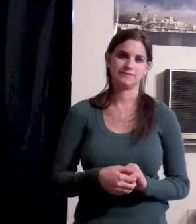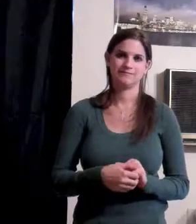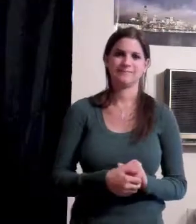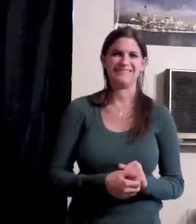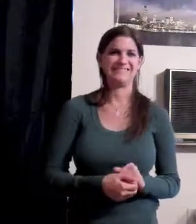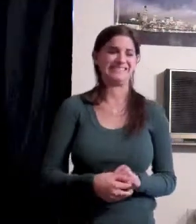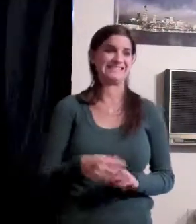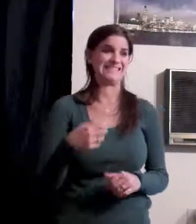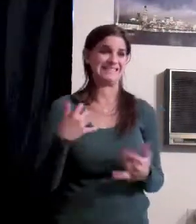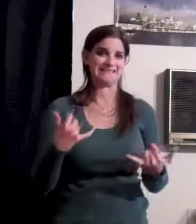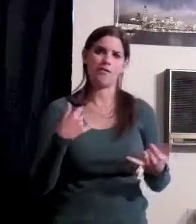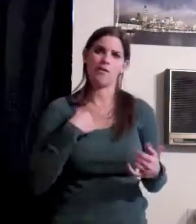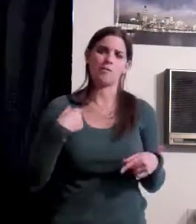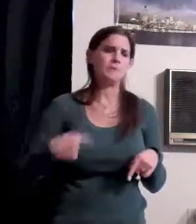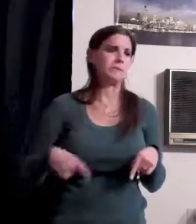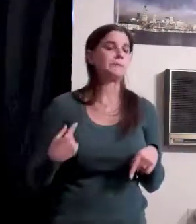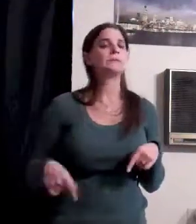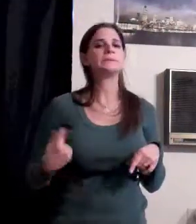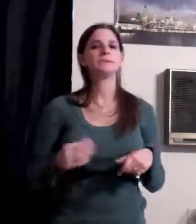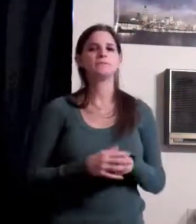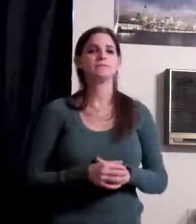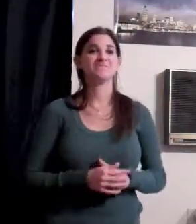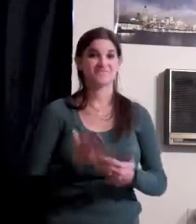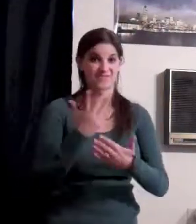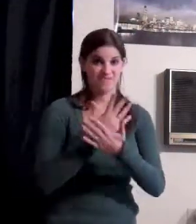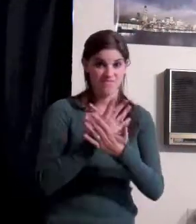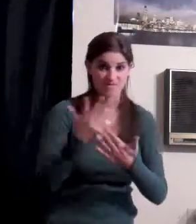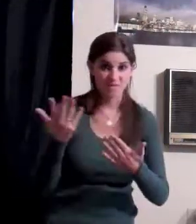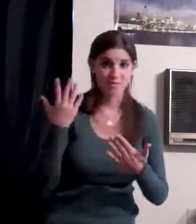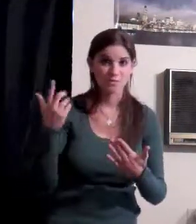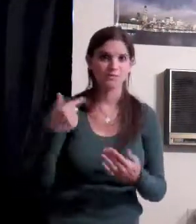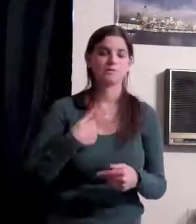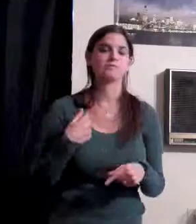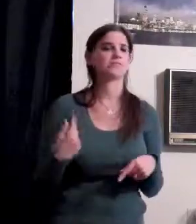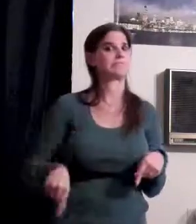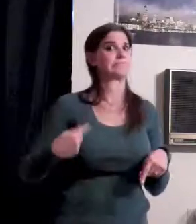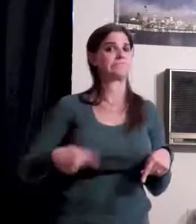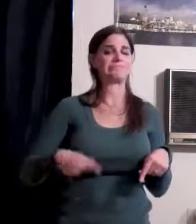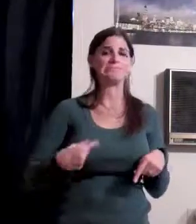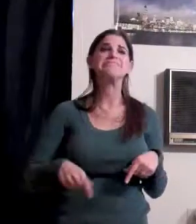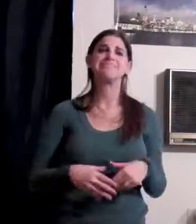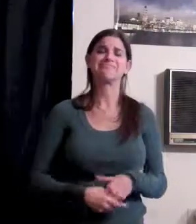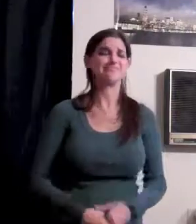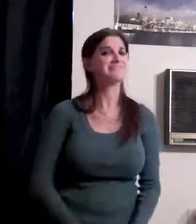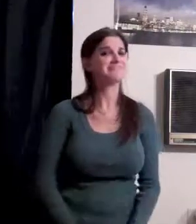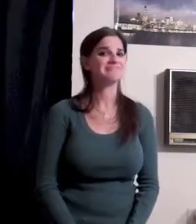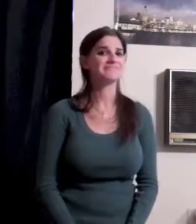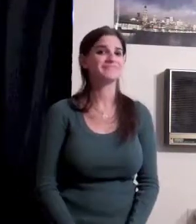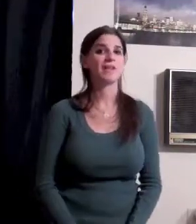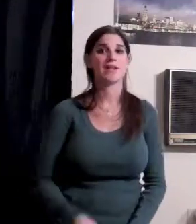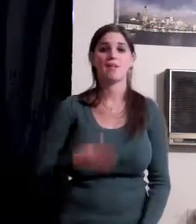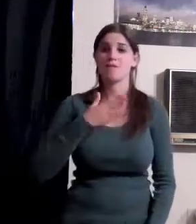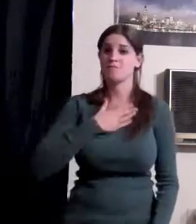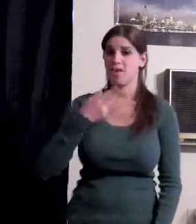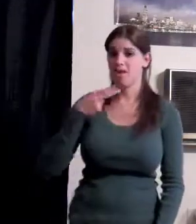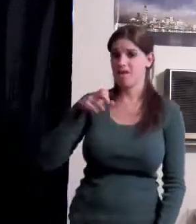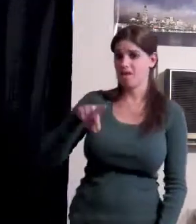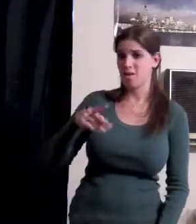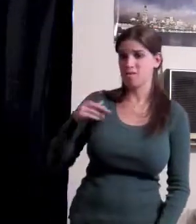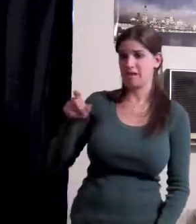is. But I am not as nervous as I was 5 weeks ago. 5 weeks ago, I had total hip replacement surgery. Do you